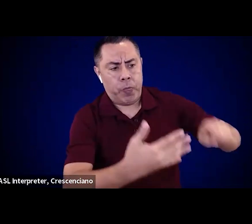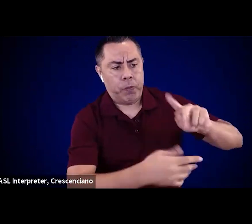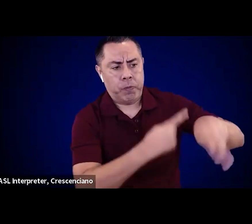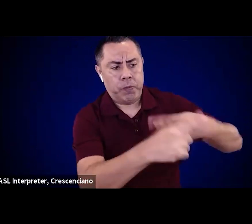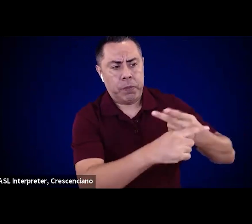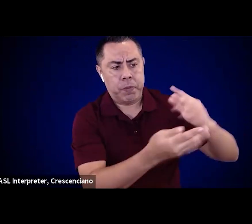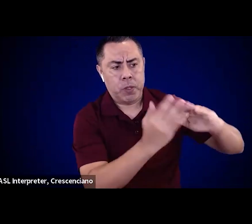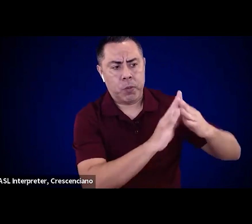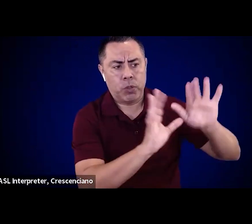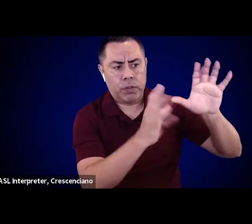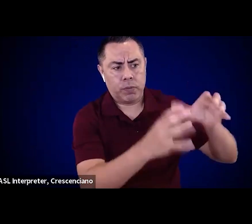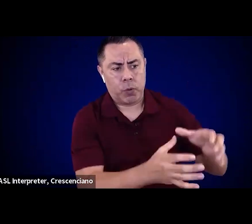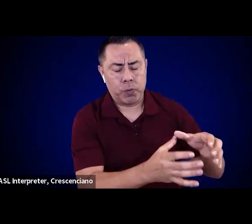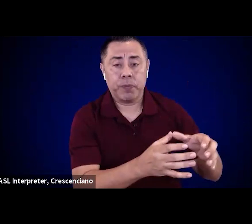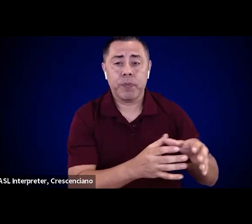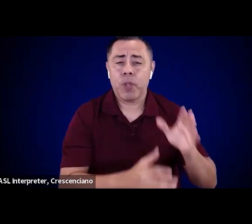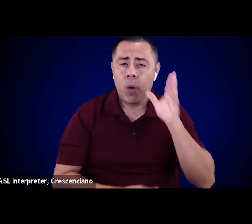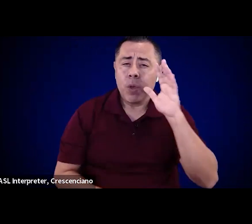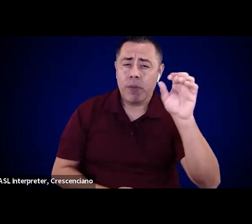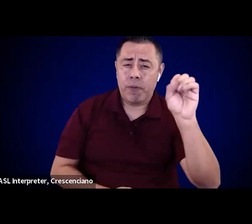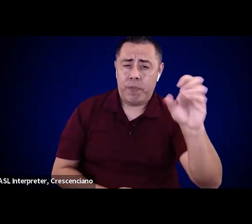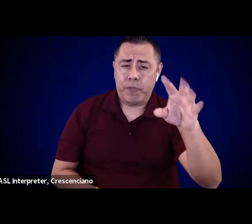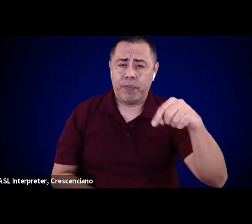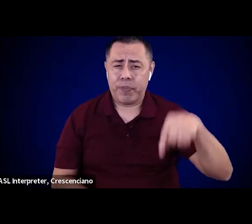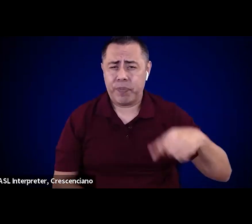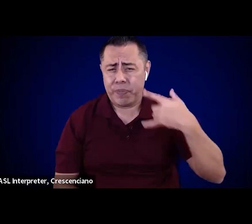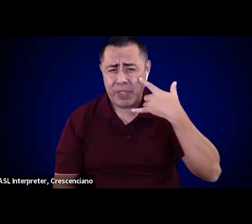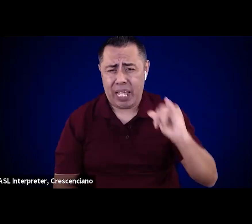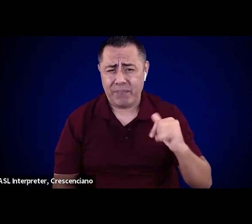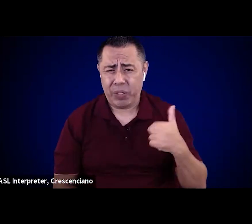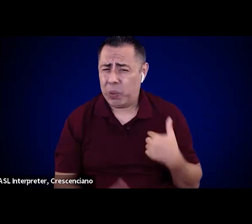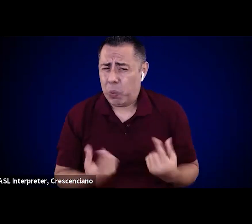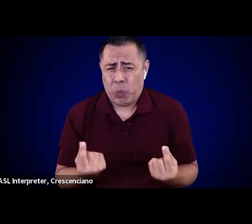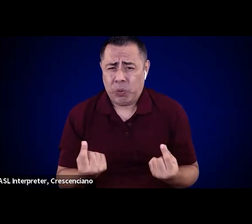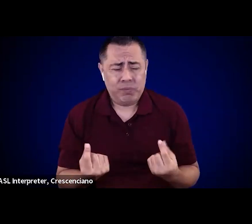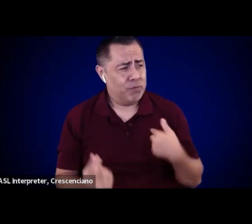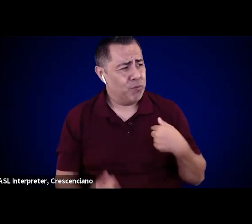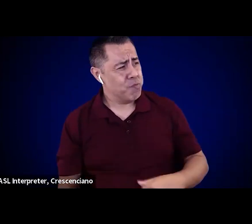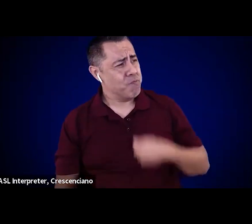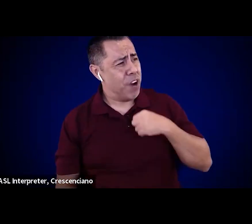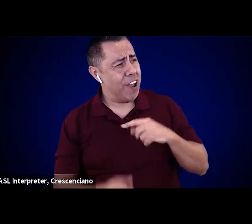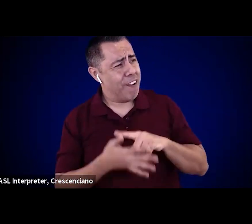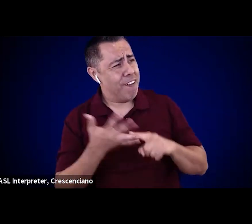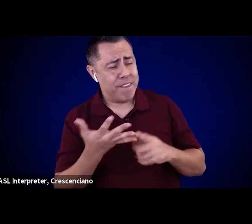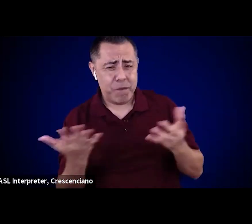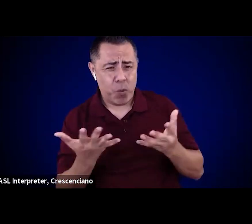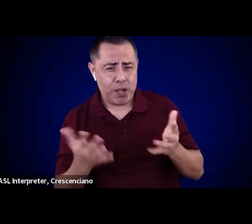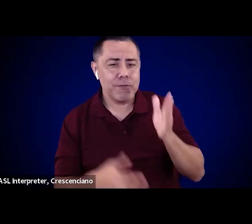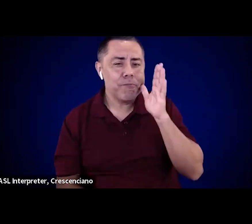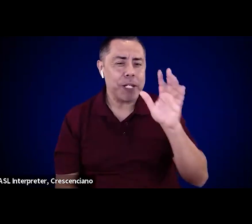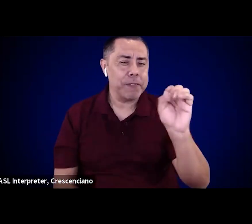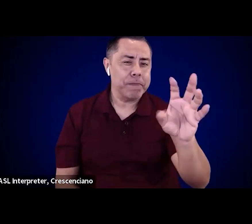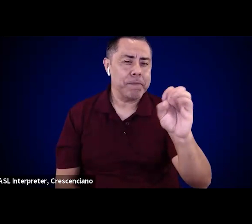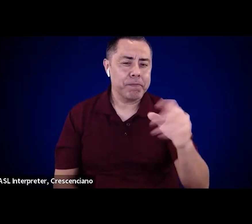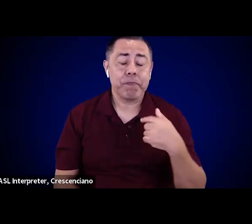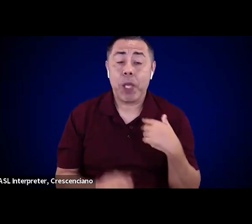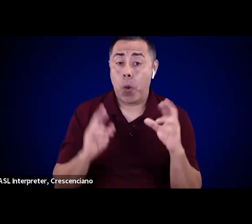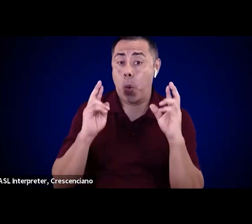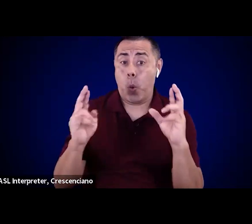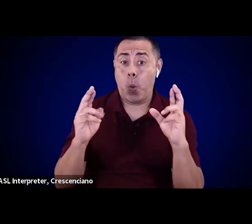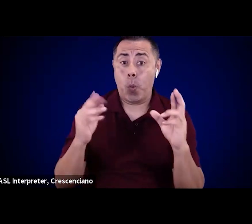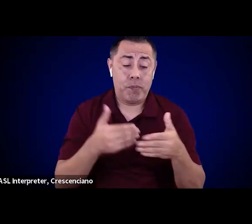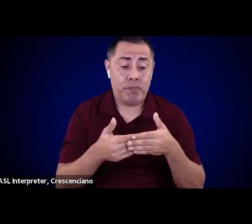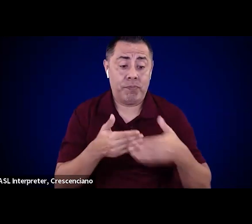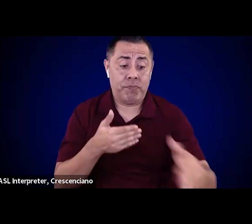done in California that we're particularly proud of. And I'm hoping that across the time that we share together during